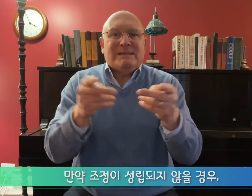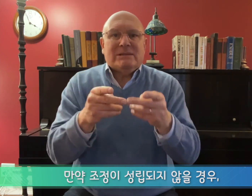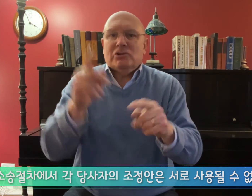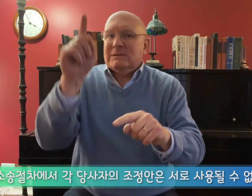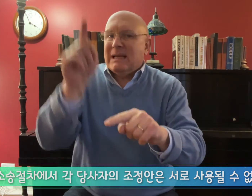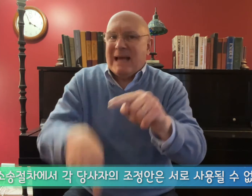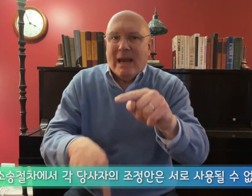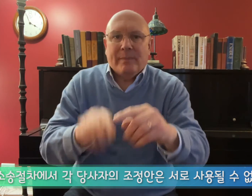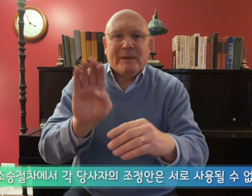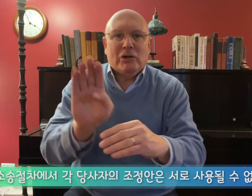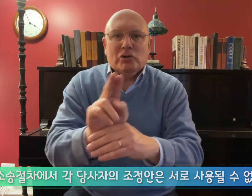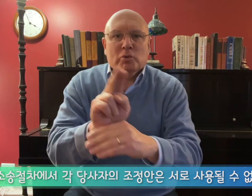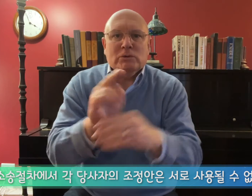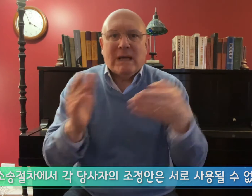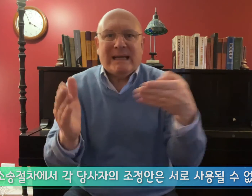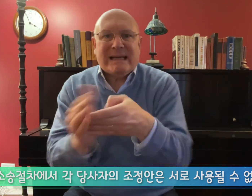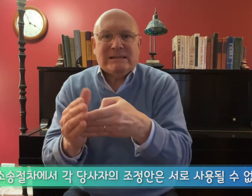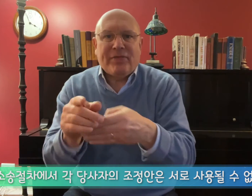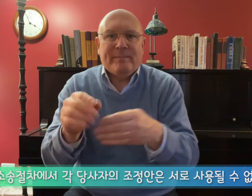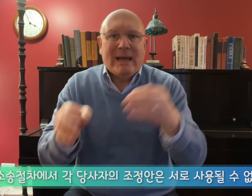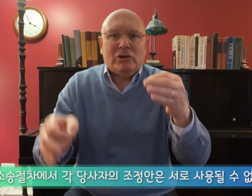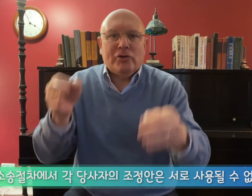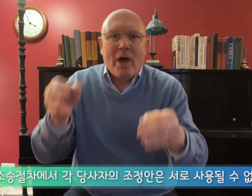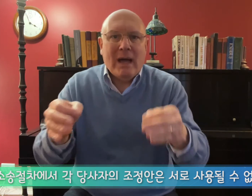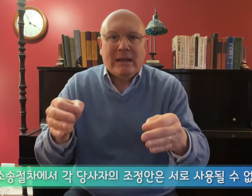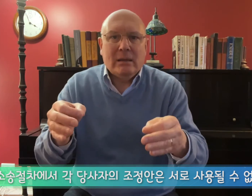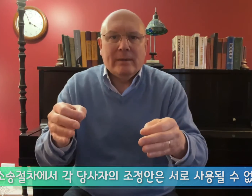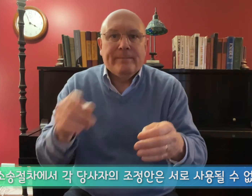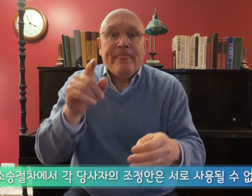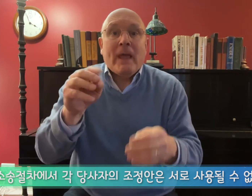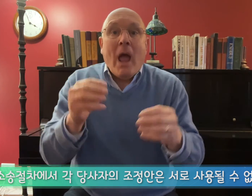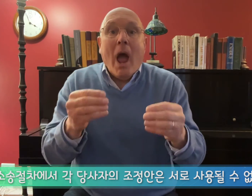the parties' positions cannot be used against them at trial.